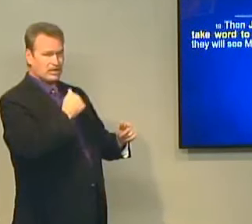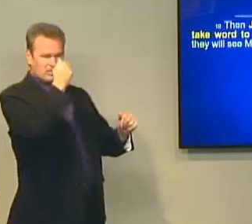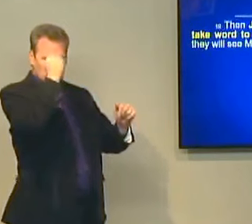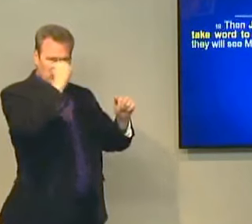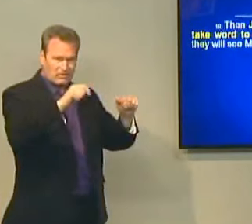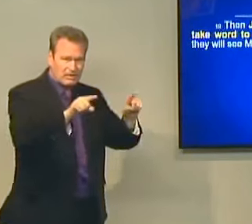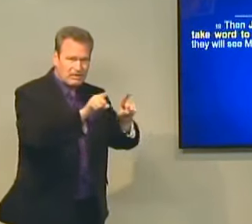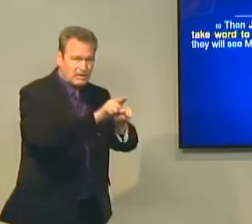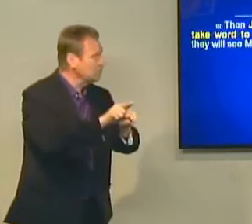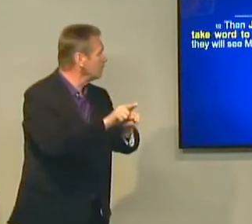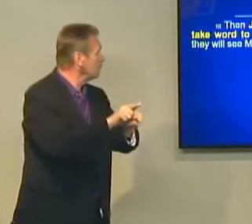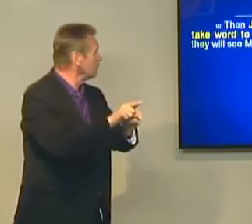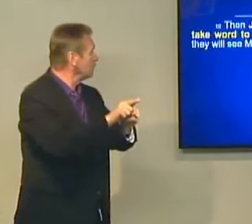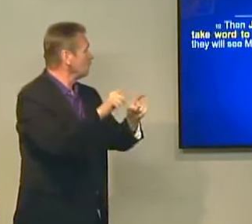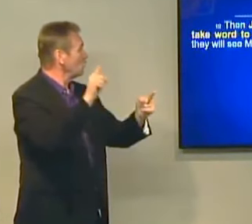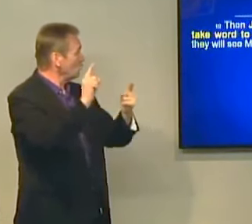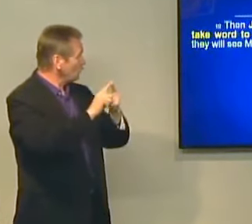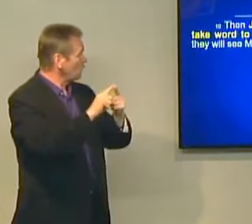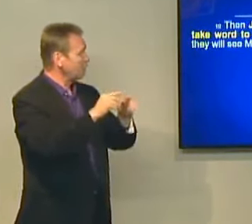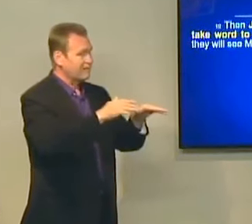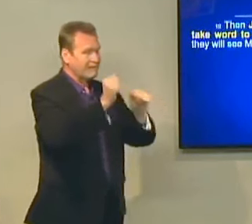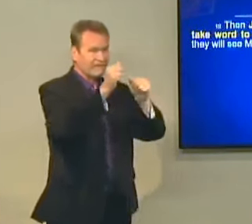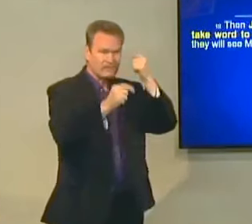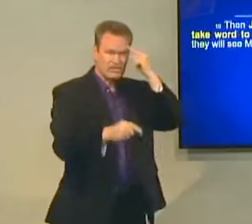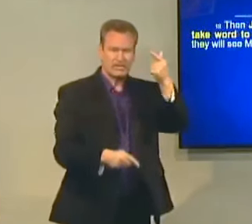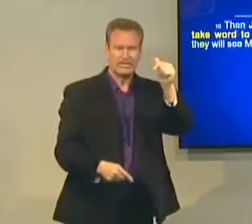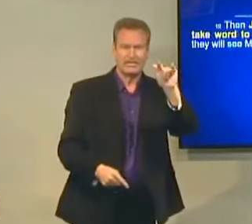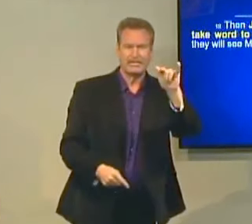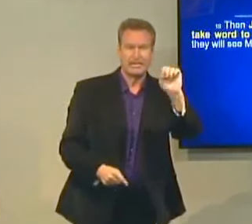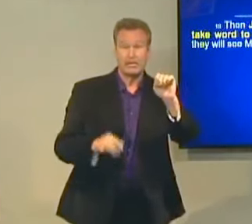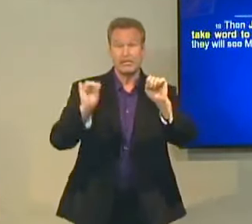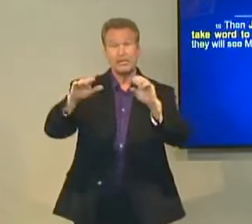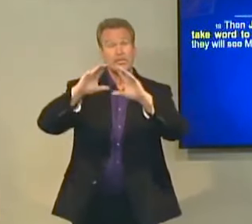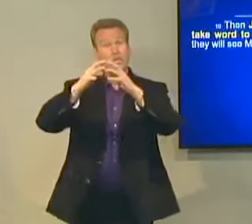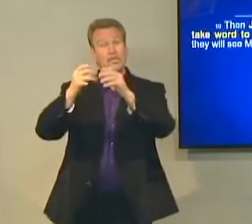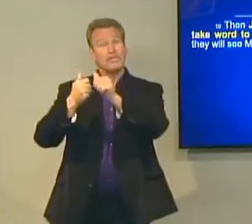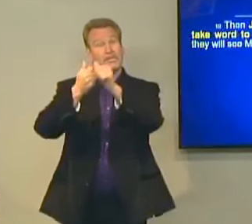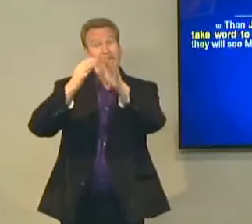Go. Go. Go. my word to my brethren. And tell them to leave for Galilee.